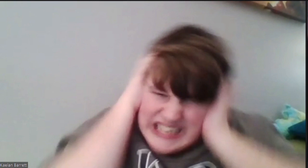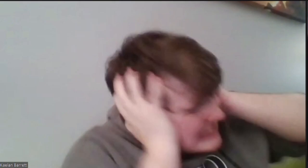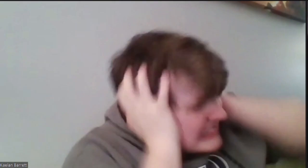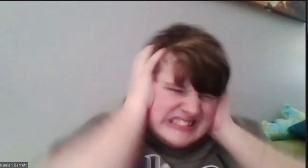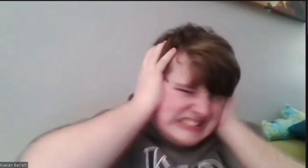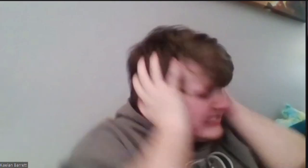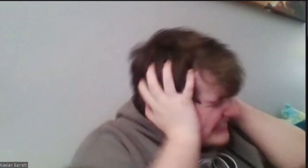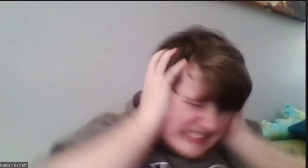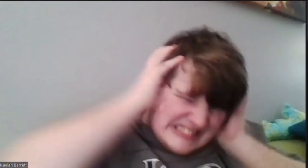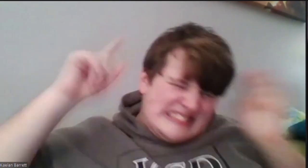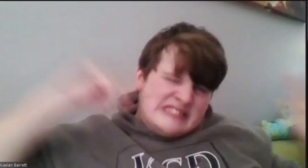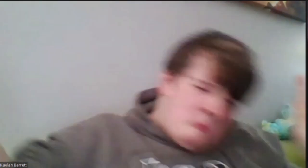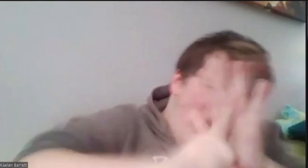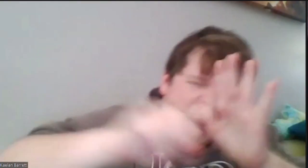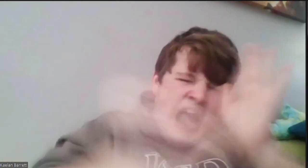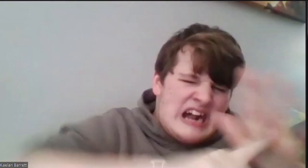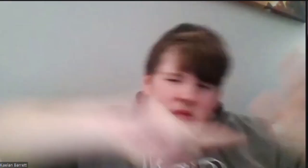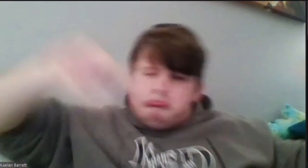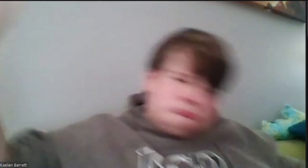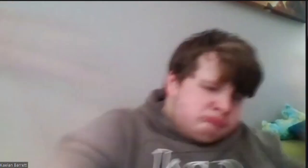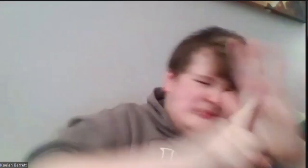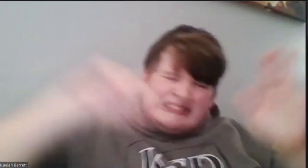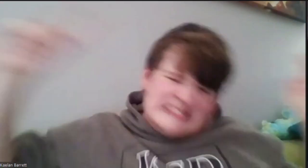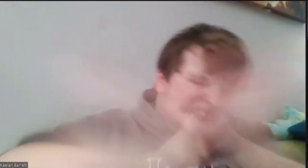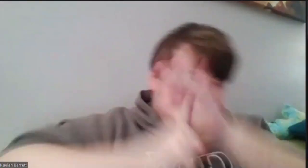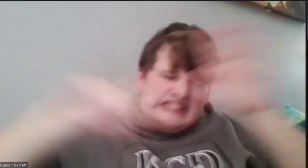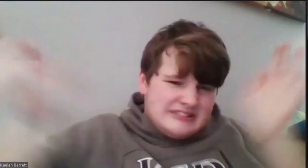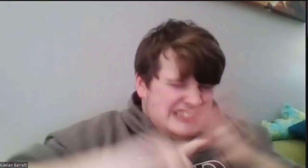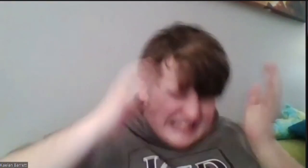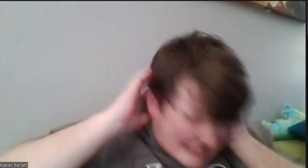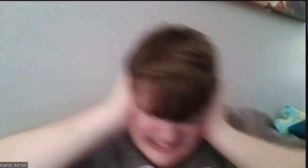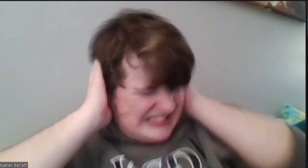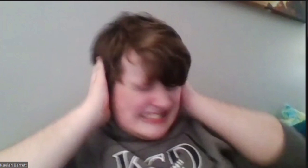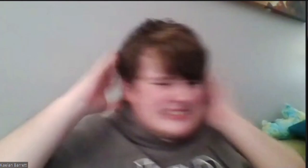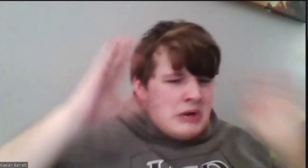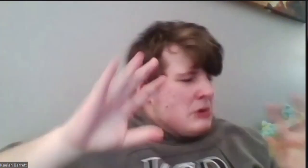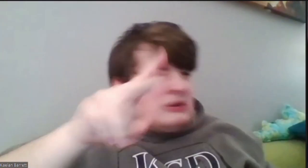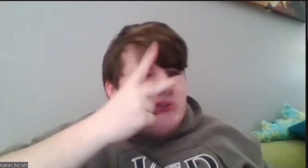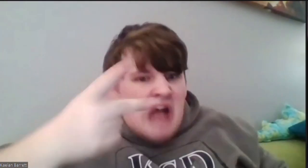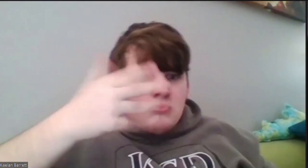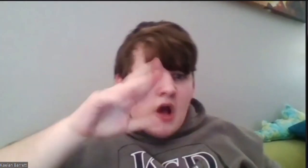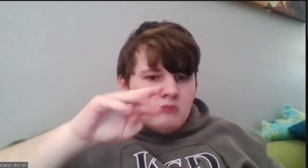But his head starts hurting. He hears the bells. Boom! The bells are ringing, and they're ringing